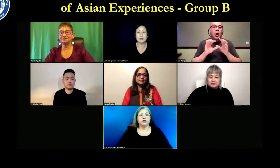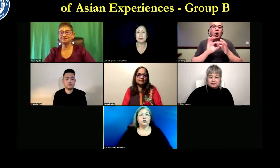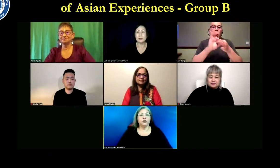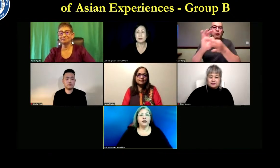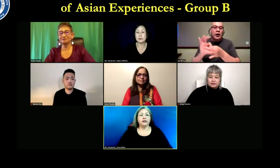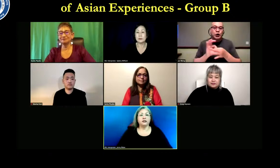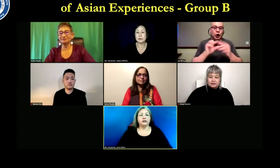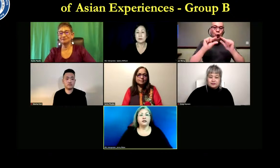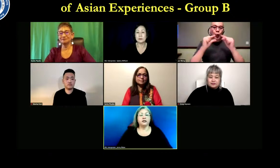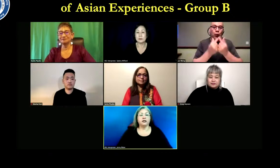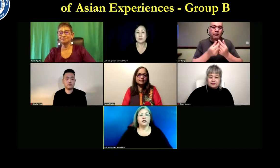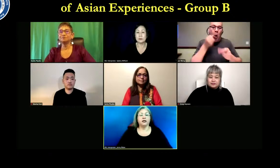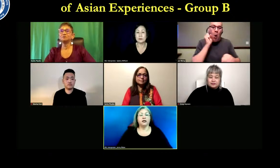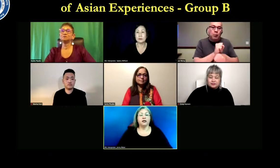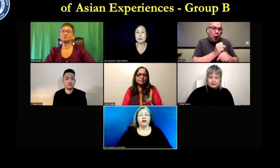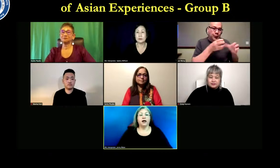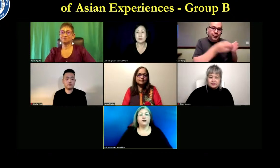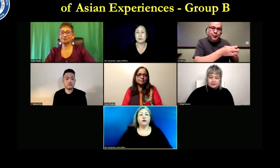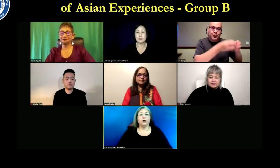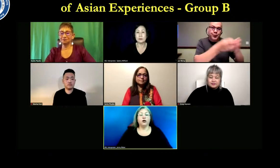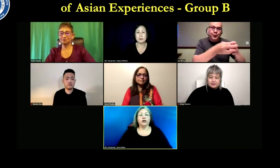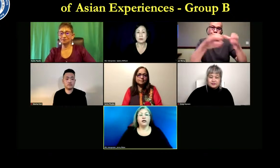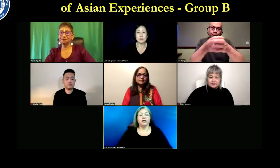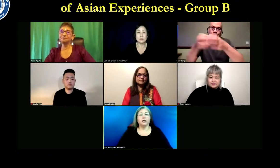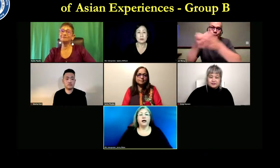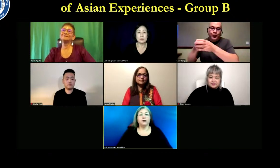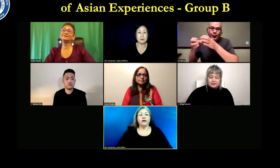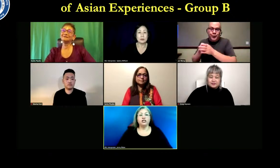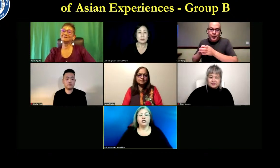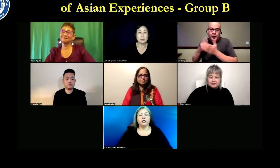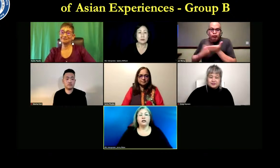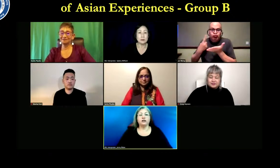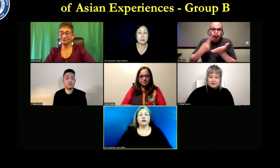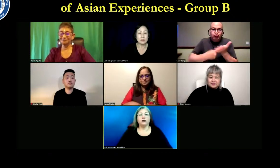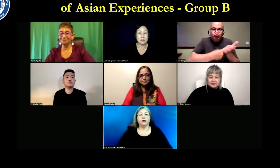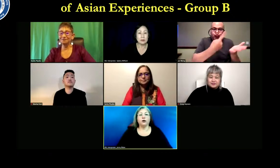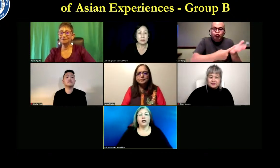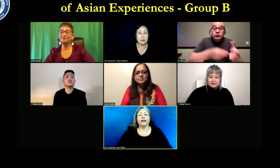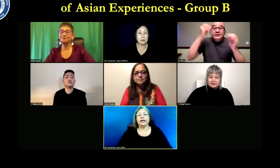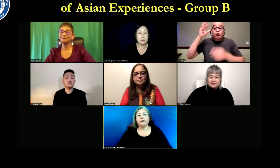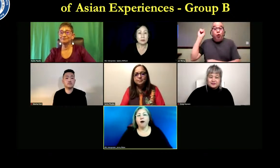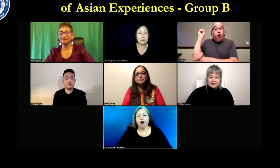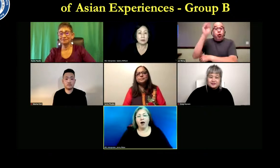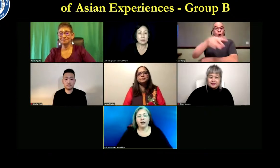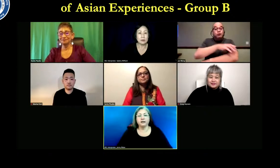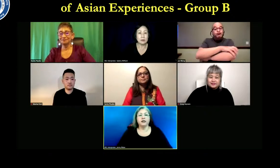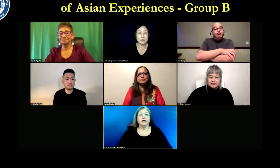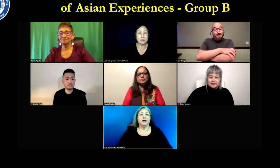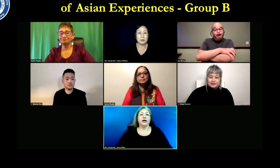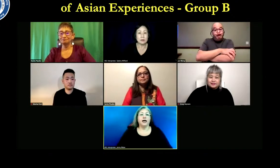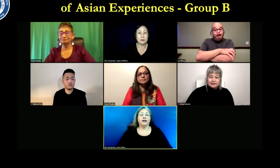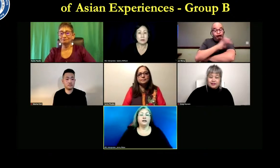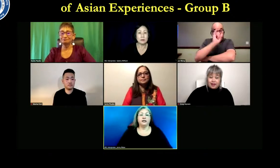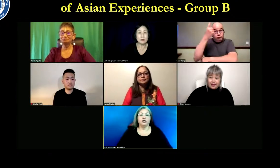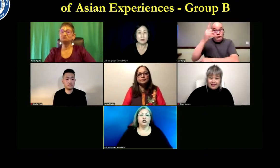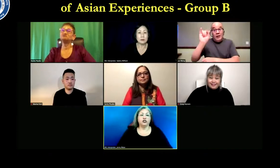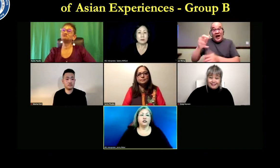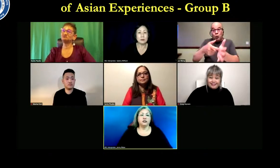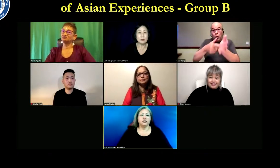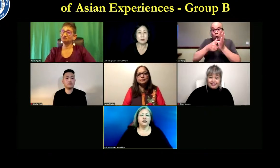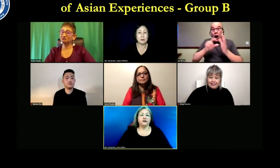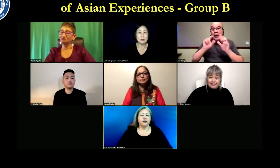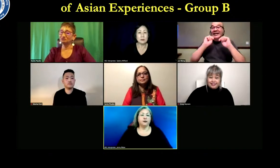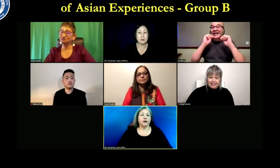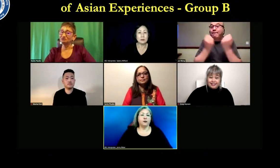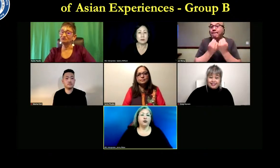The students have to work in collaboration to do homework, like in pods. And the teacher